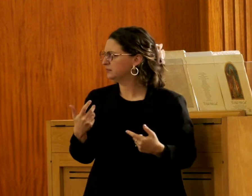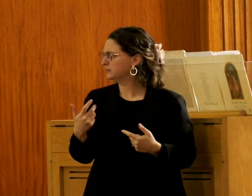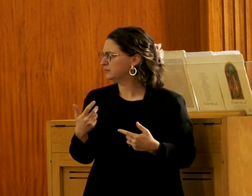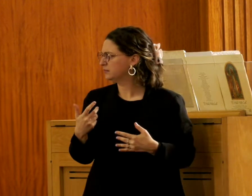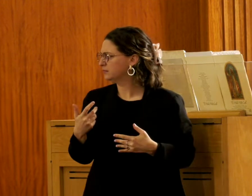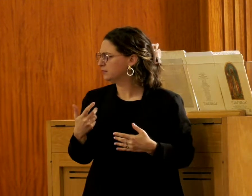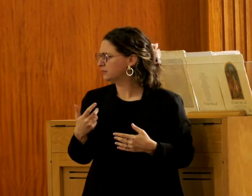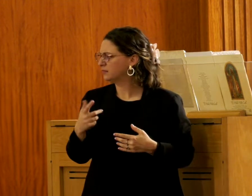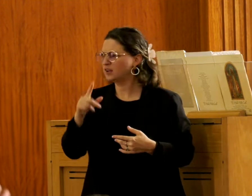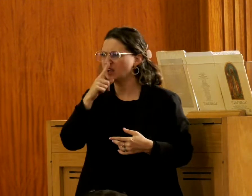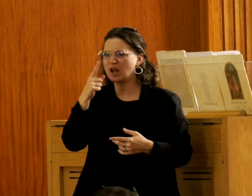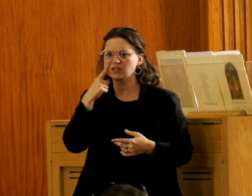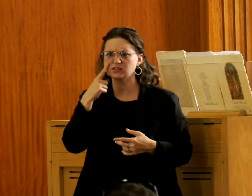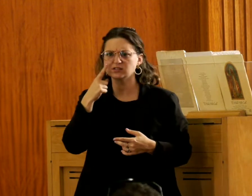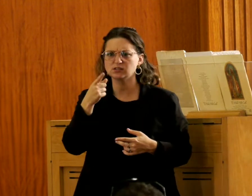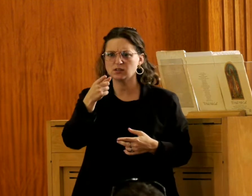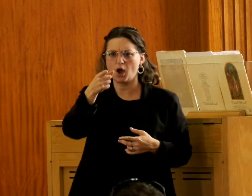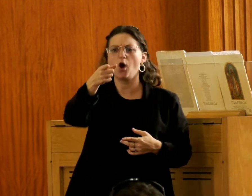him, I saw him,